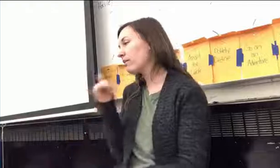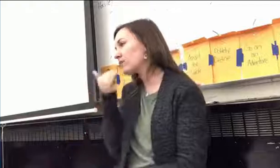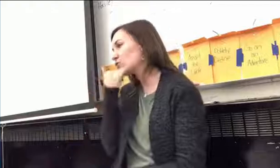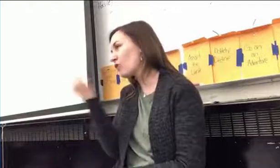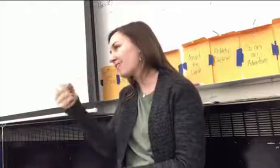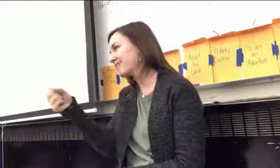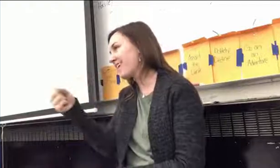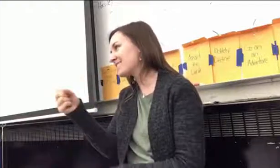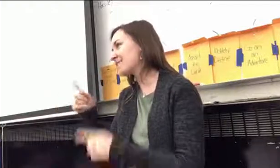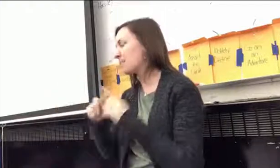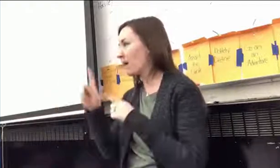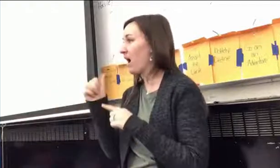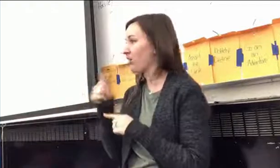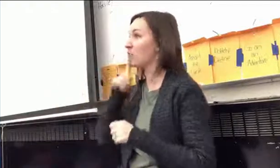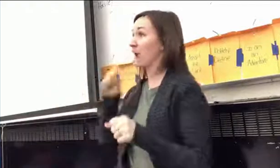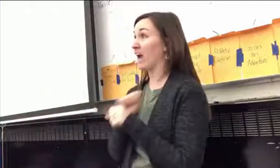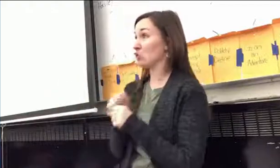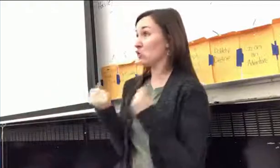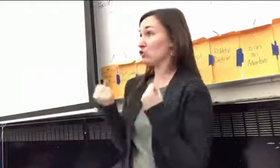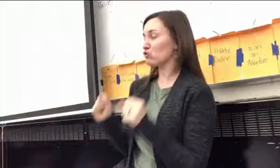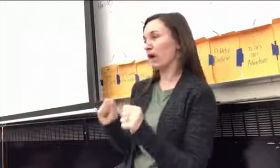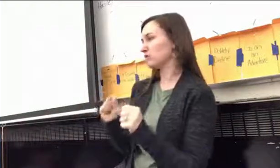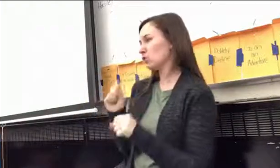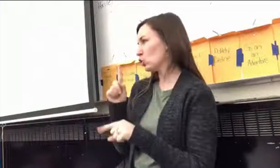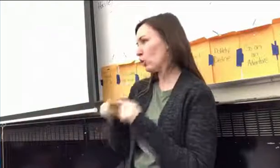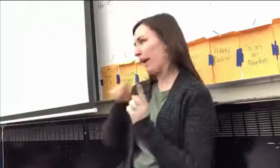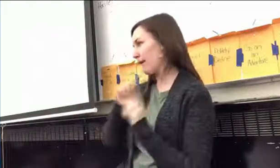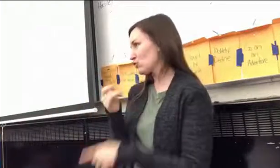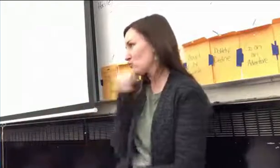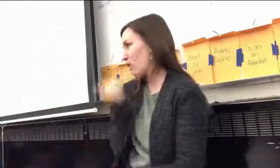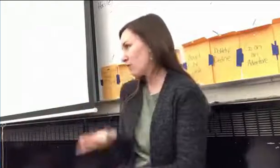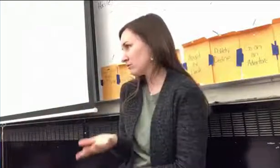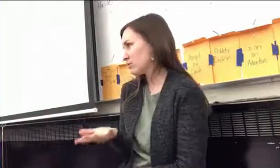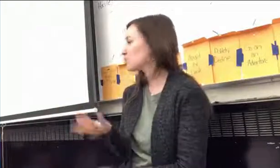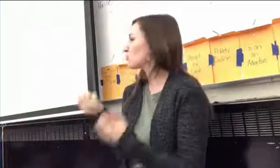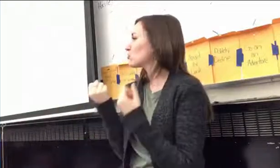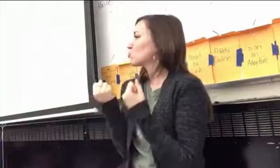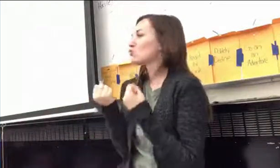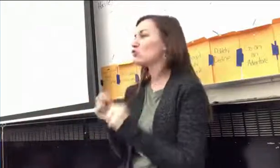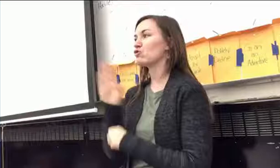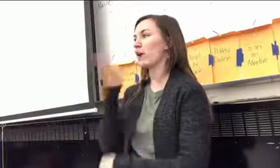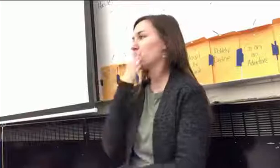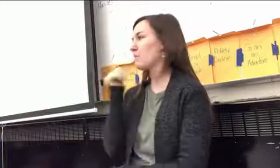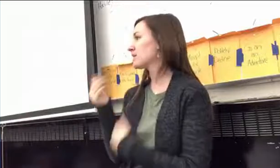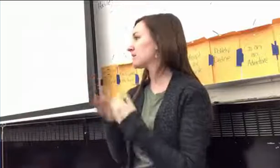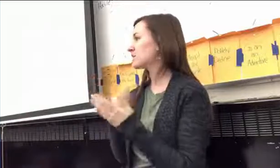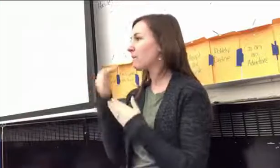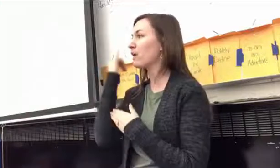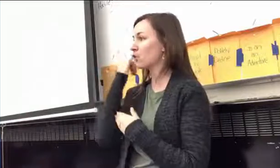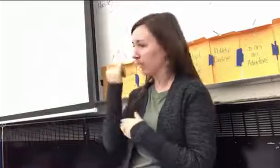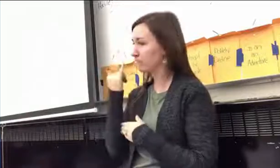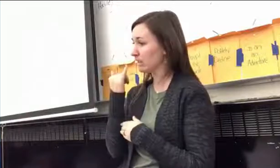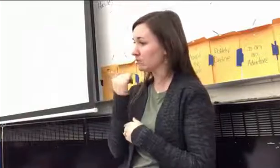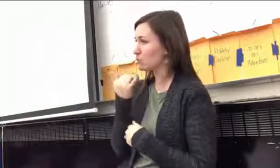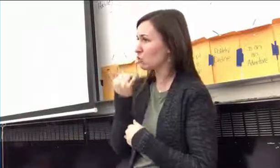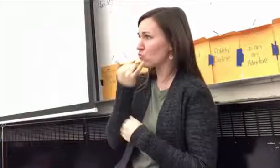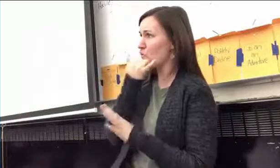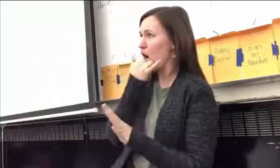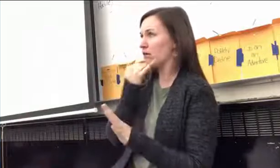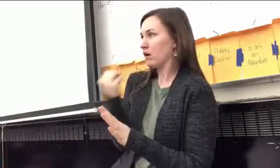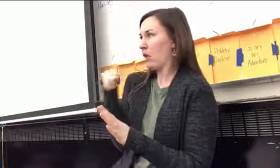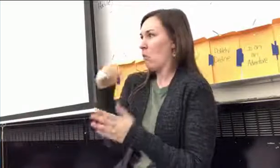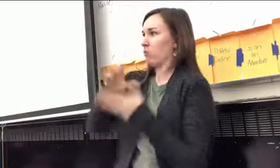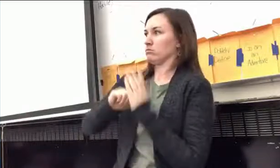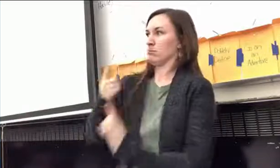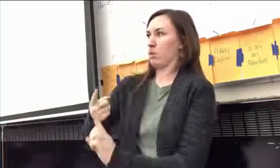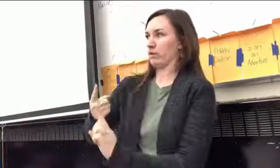considered wrong answers. Okay? So, really just try your best. It doesn't matter if you get it wrong. It's okay. Alright? So this is going to